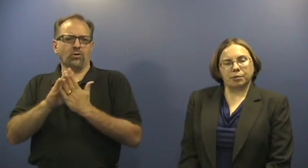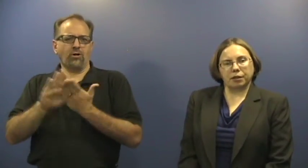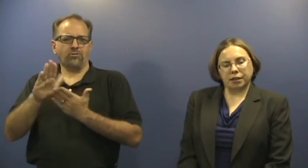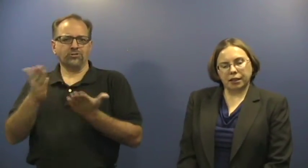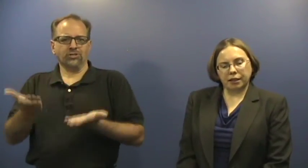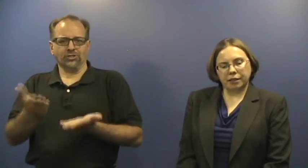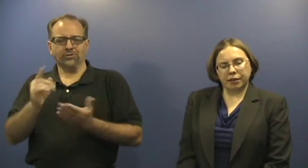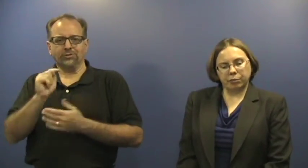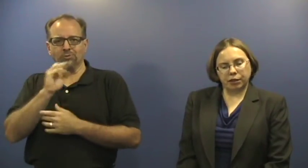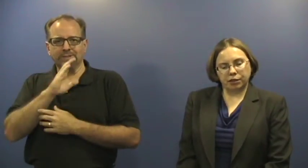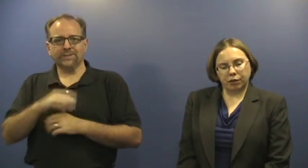and Clinics here in Minnesota.